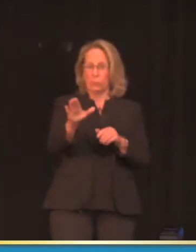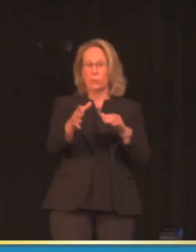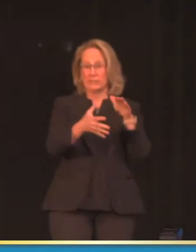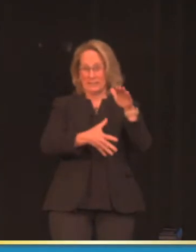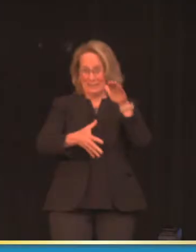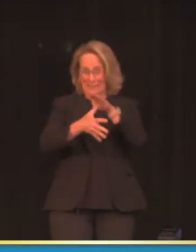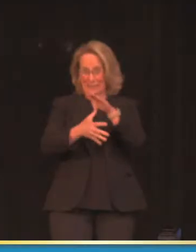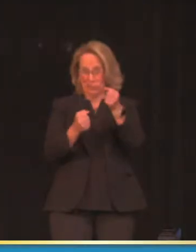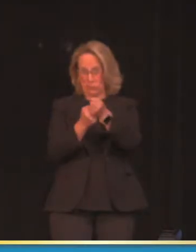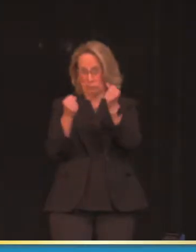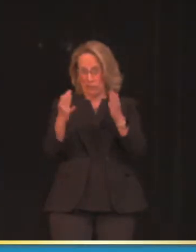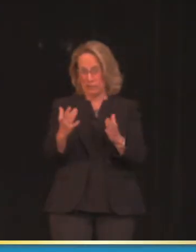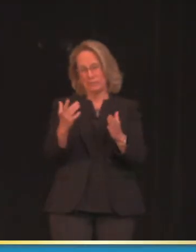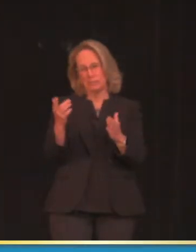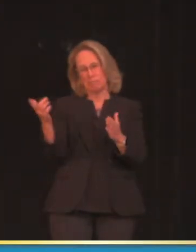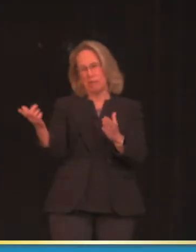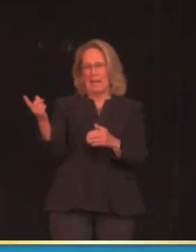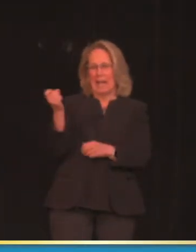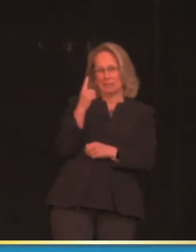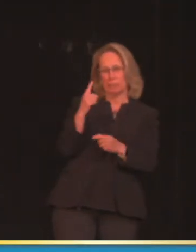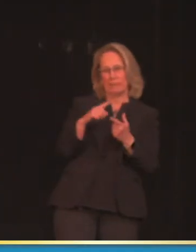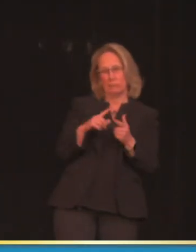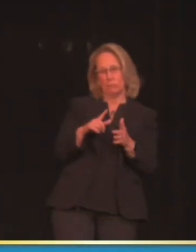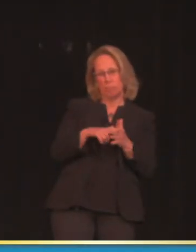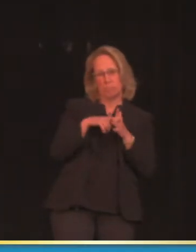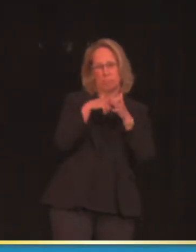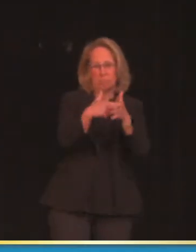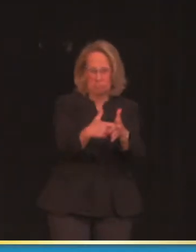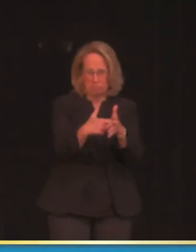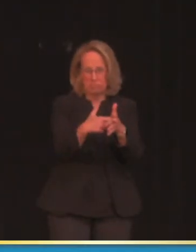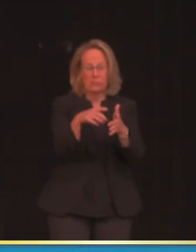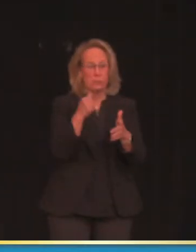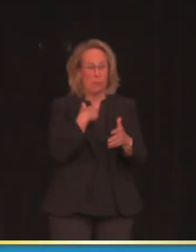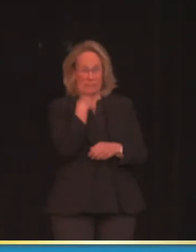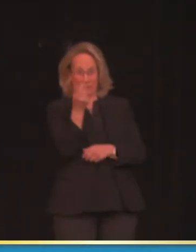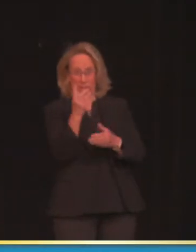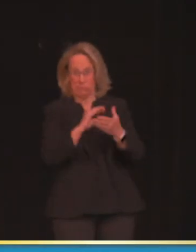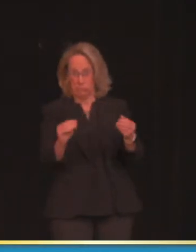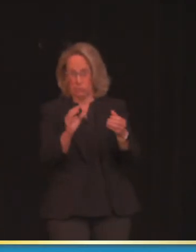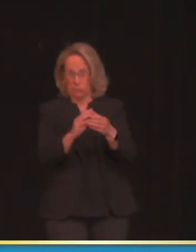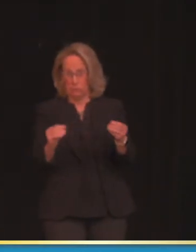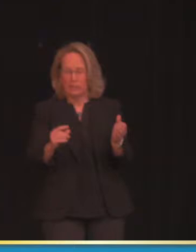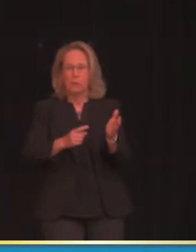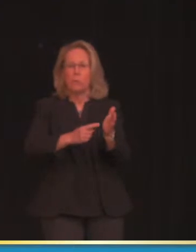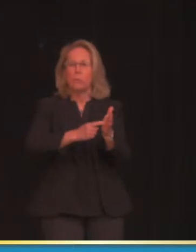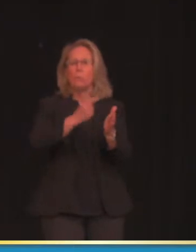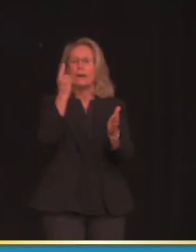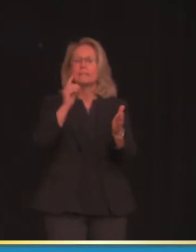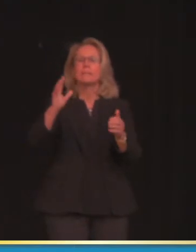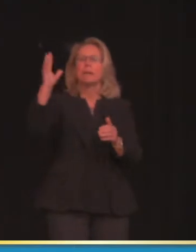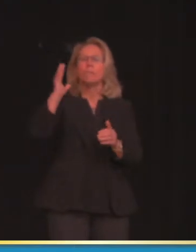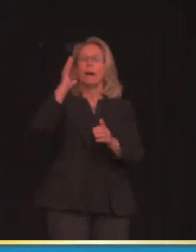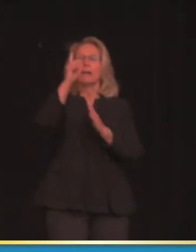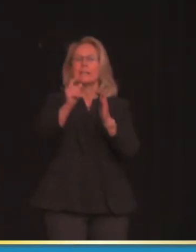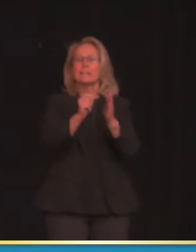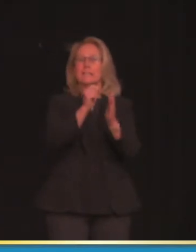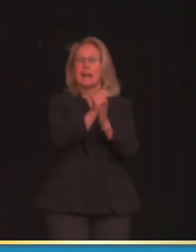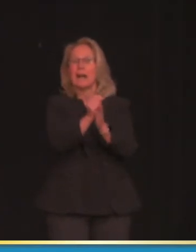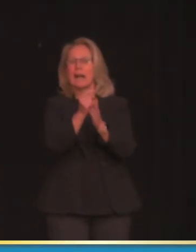evening. So let me tell you a story. Once upon a time in a land far, far away, on a warm spring